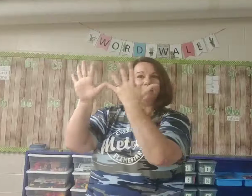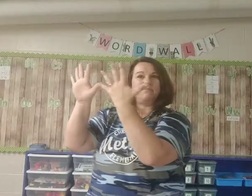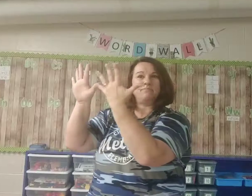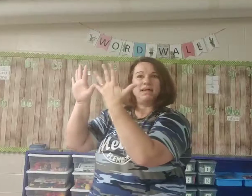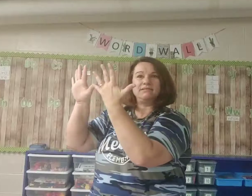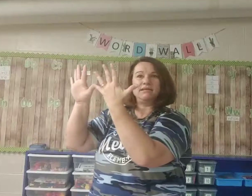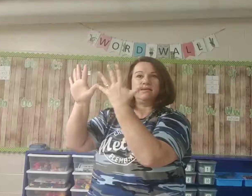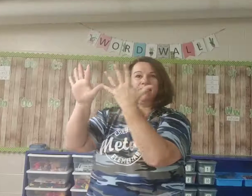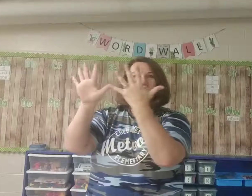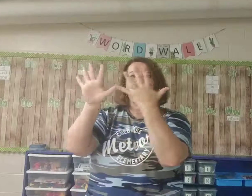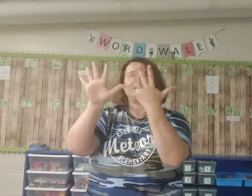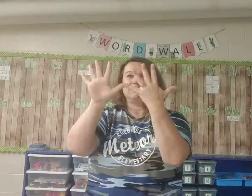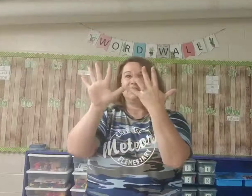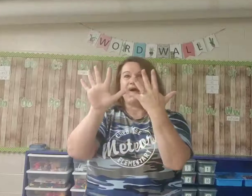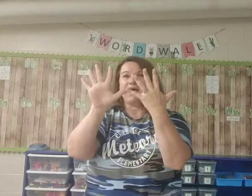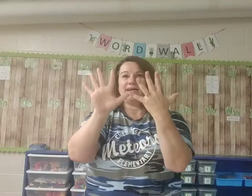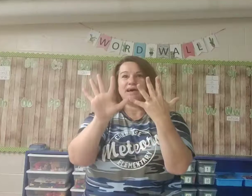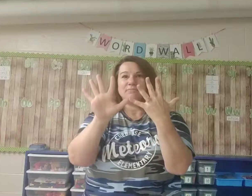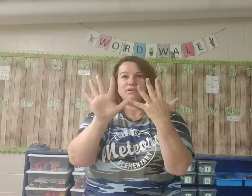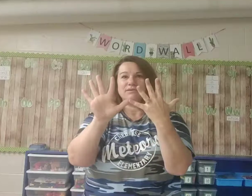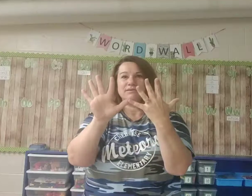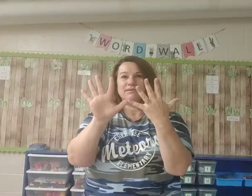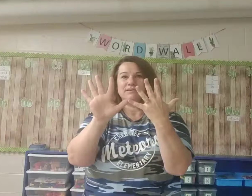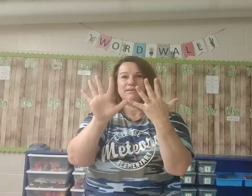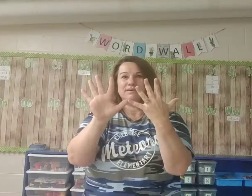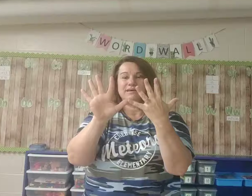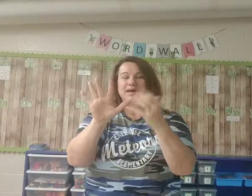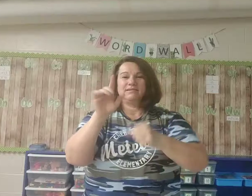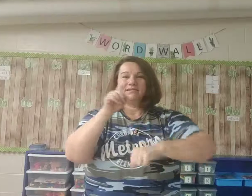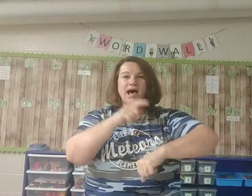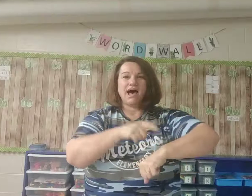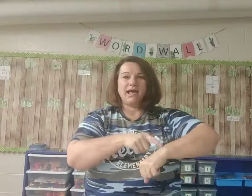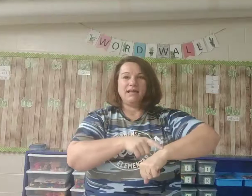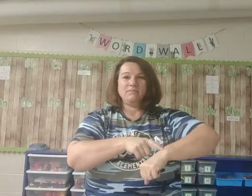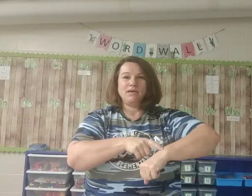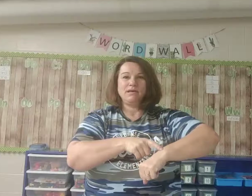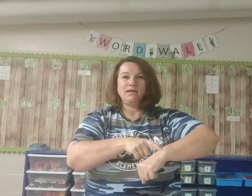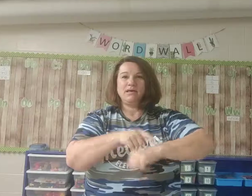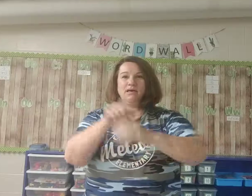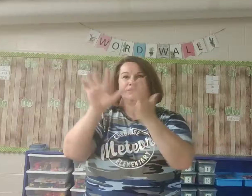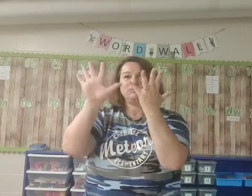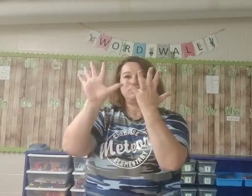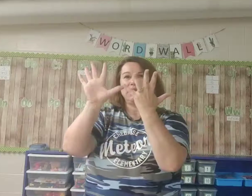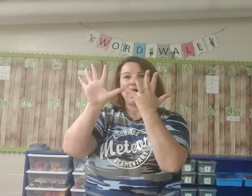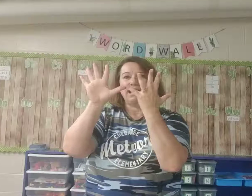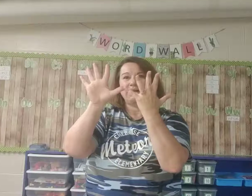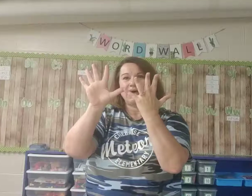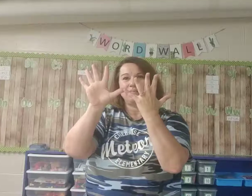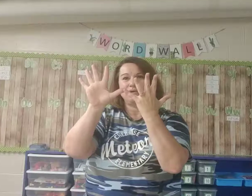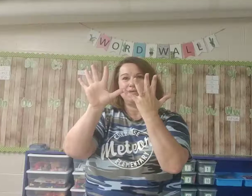Yep, that's it. That's line up. Time to line up.